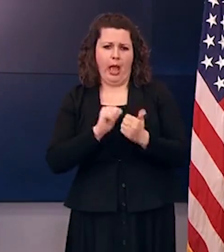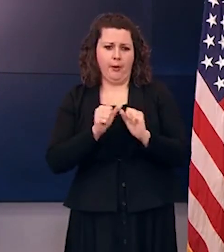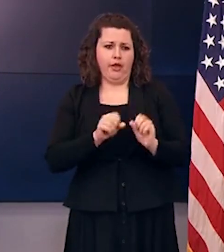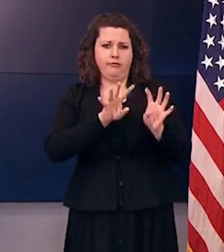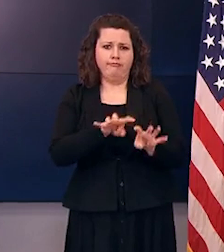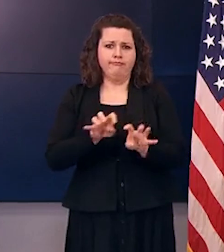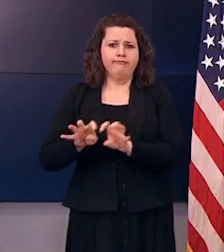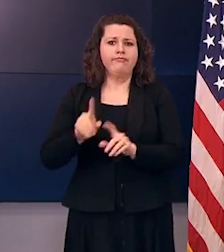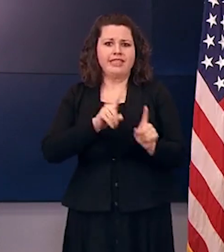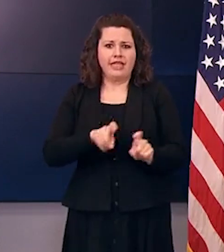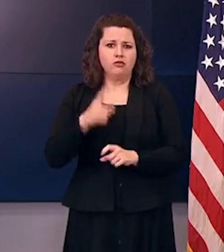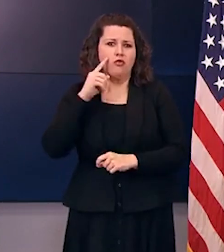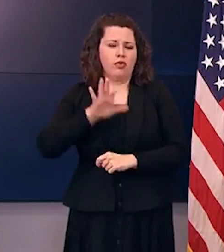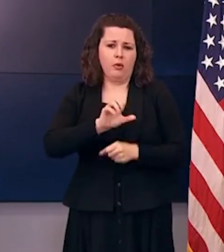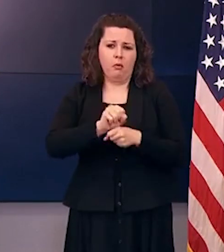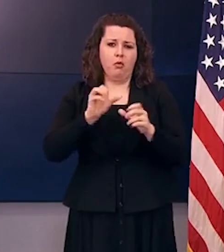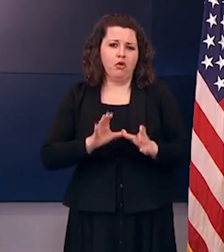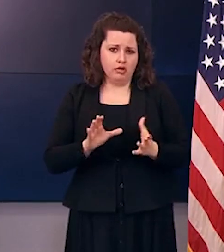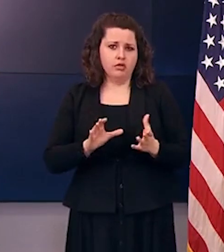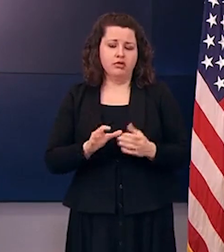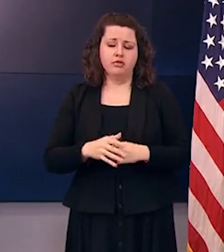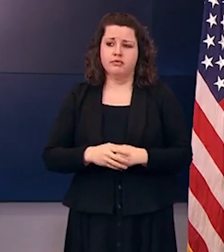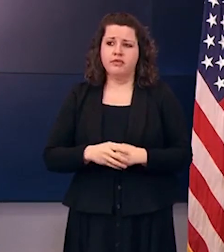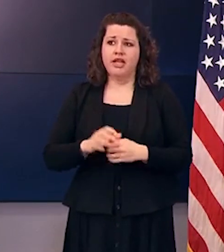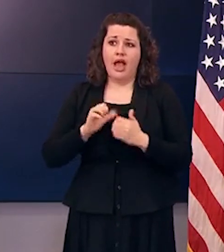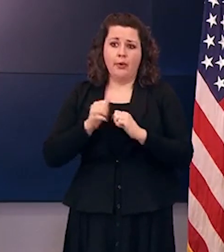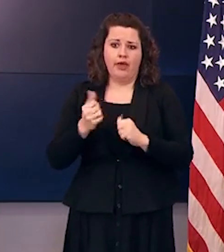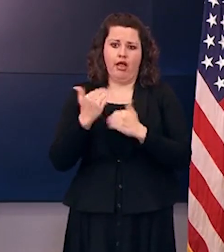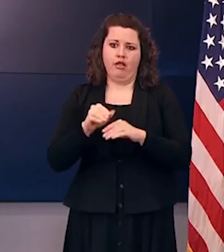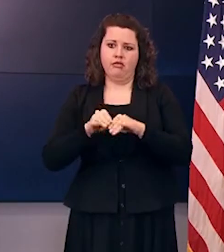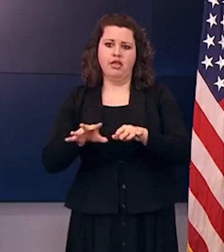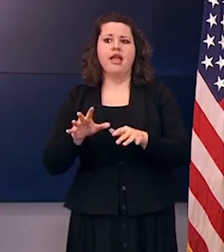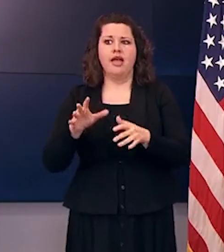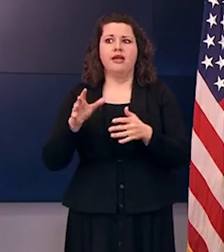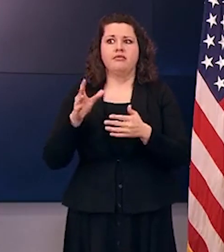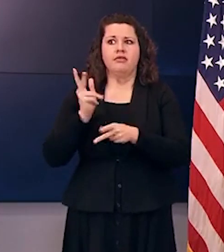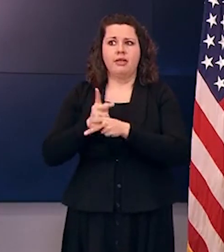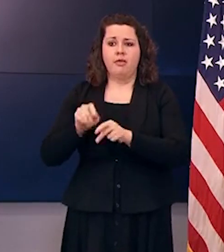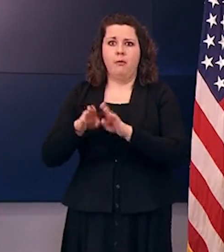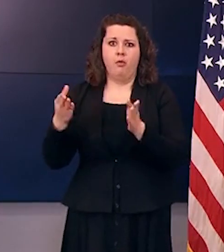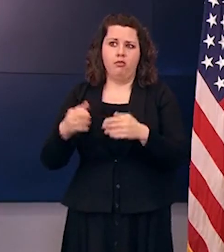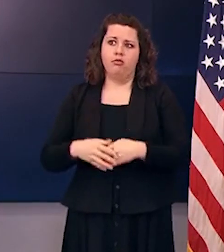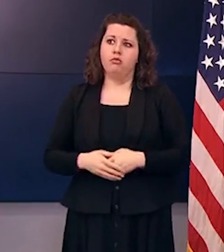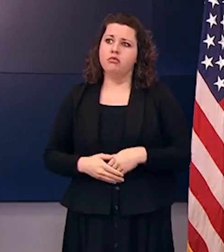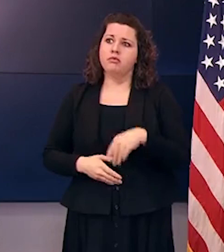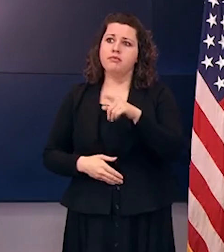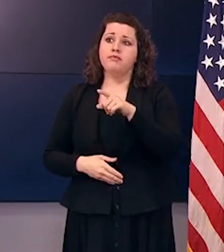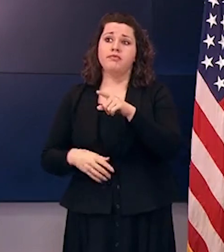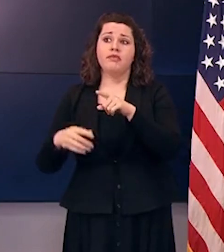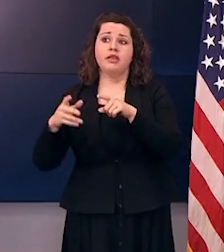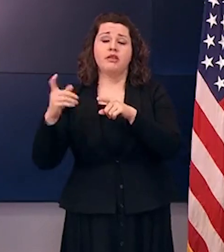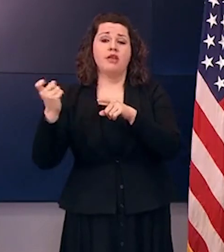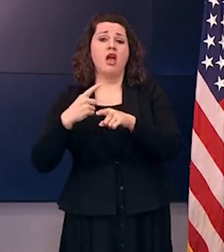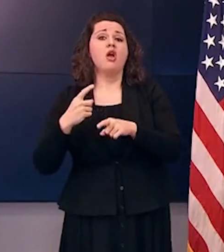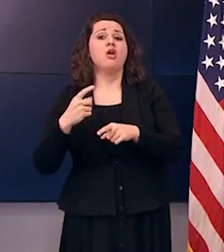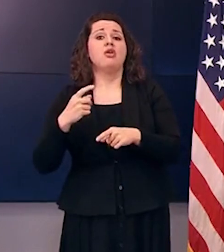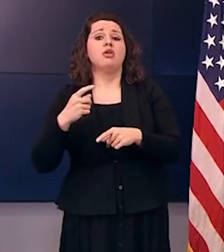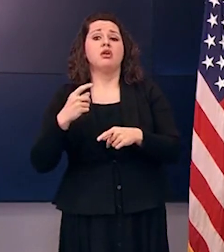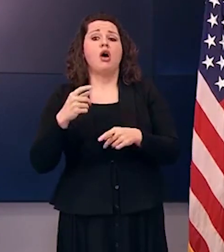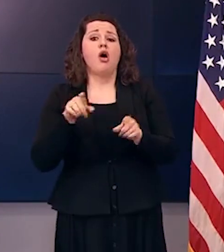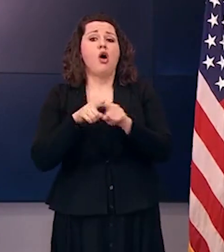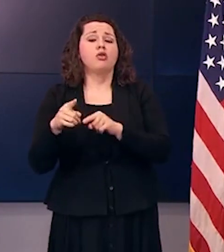testing on their employees as part of their mitigation efforts and to keep the processing plants up and going. And we're also getting questions from viewers